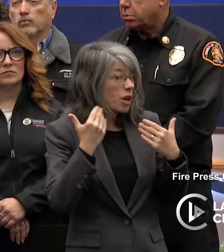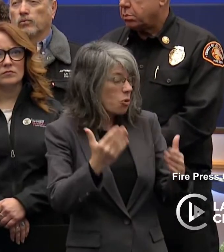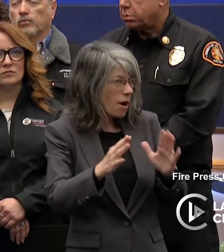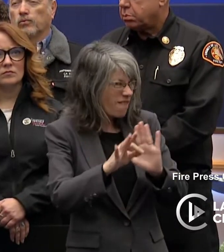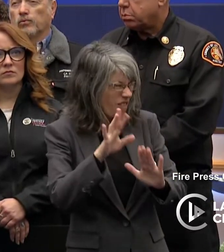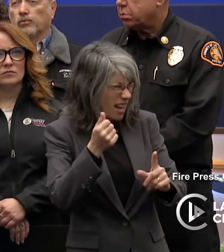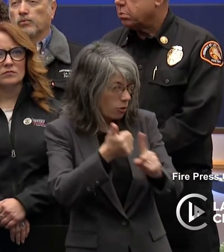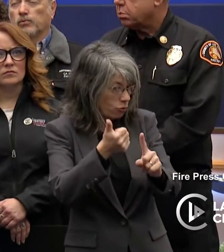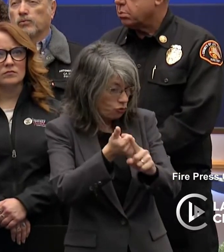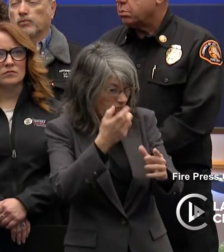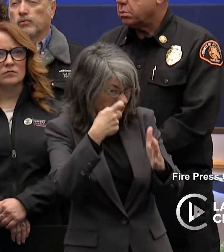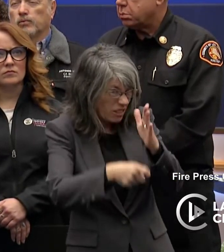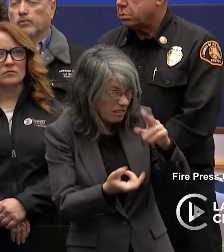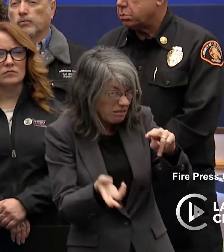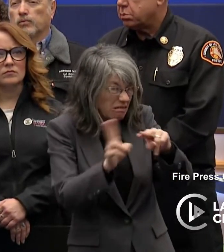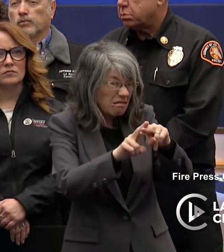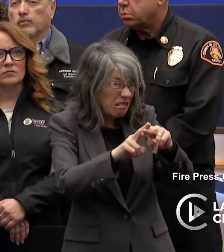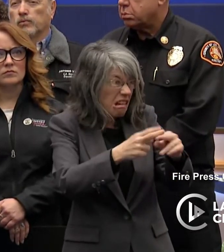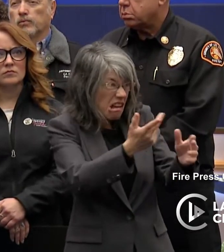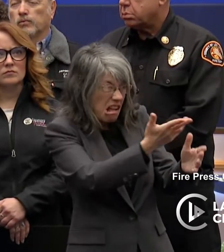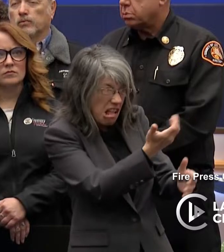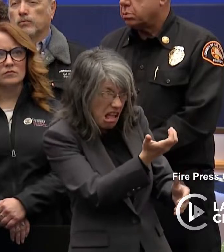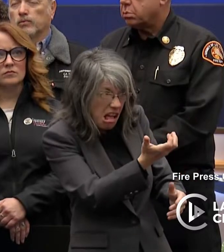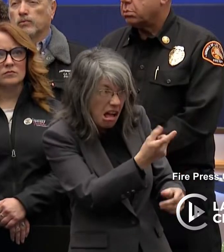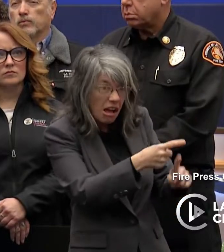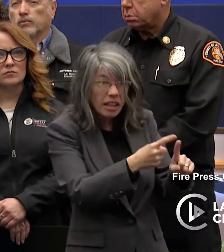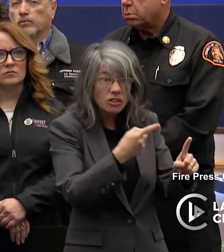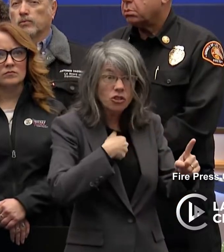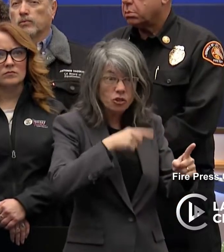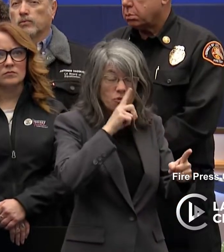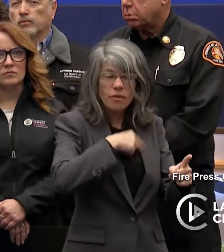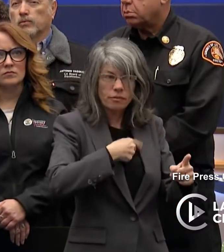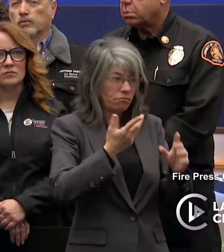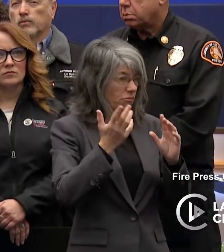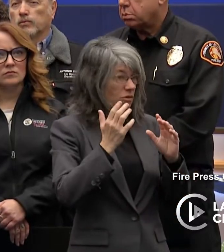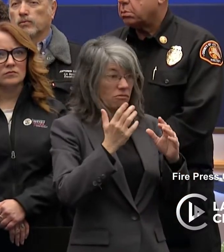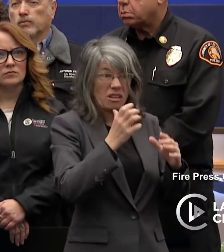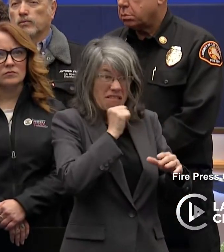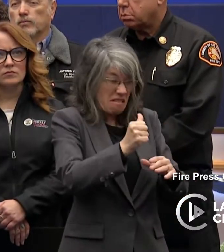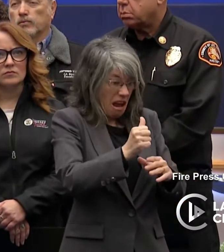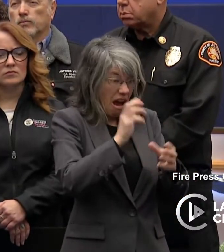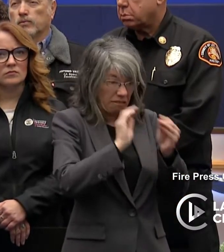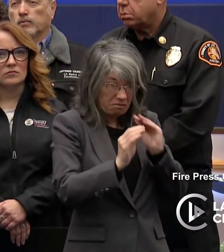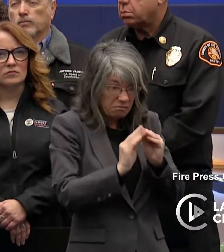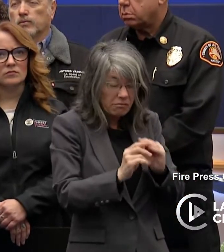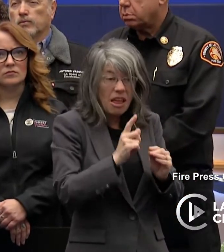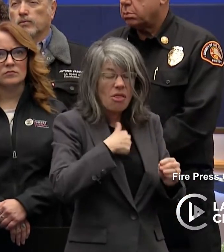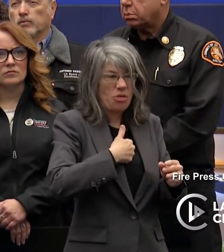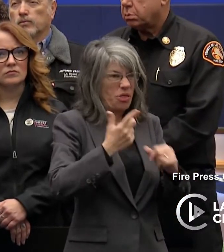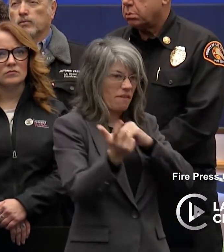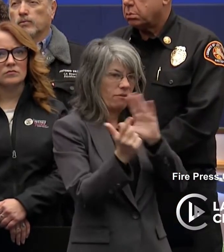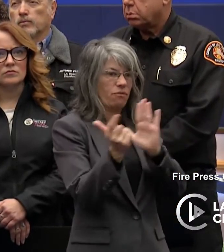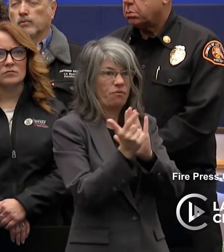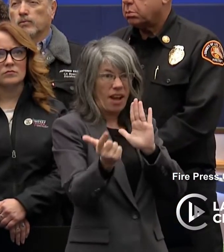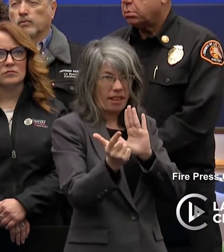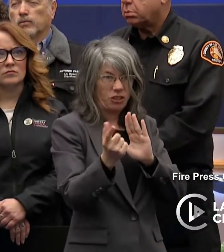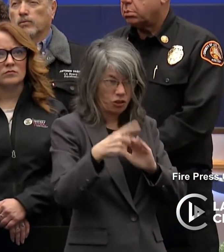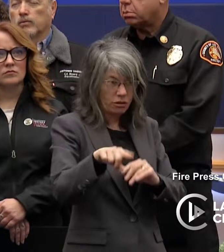find out that you've engaged in price gouging and you've taken no steps to remedy the violation that